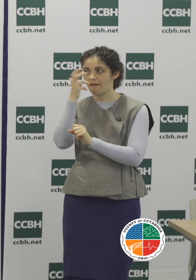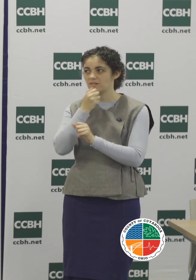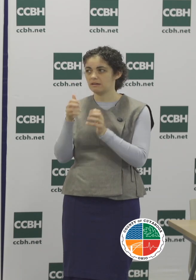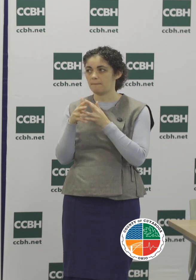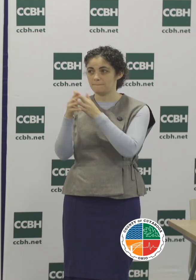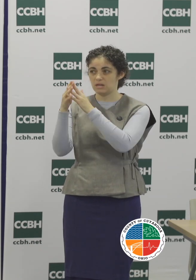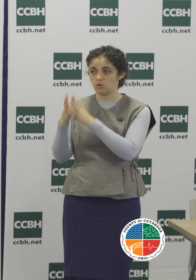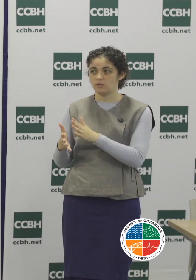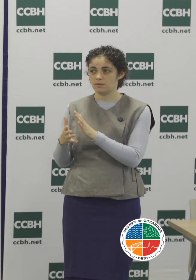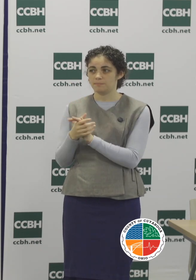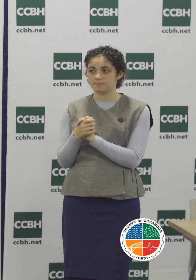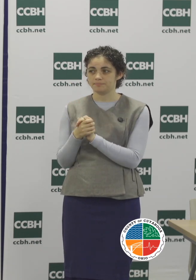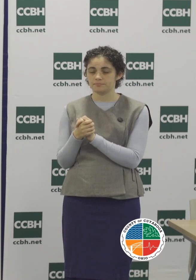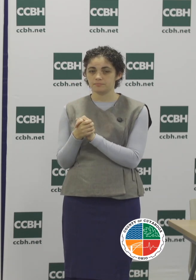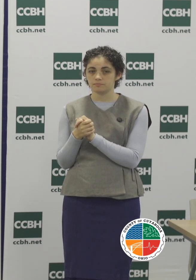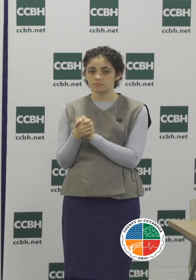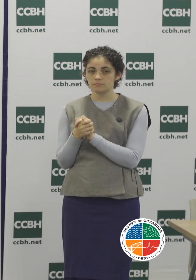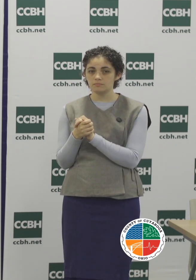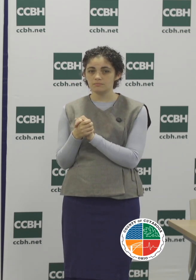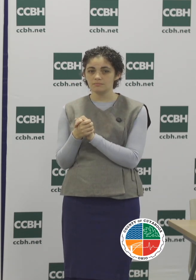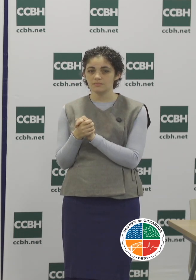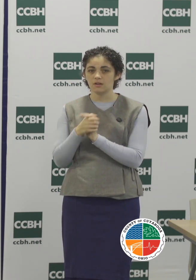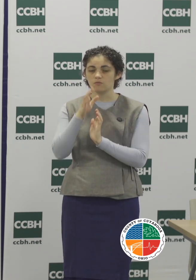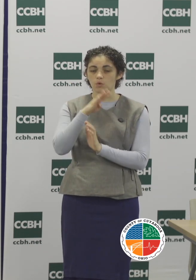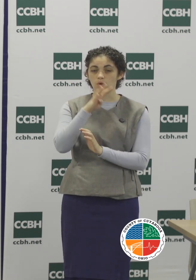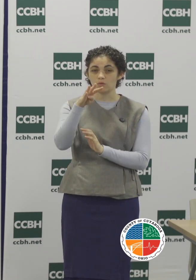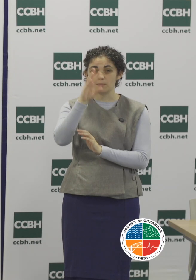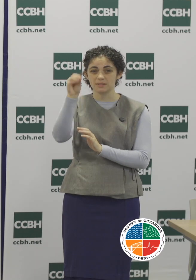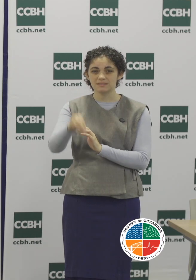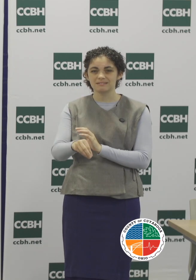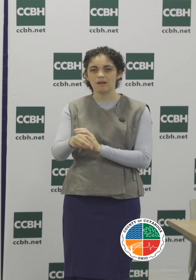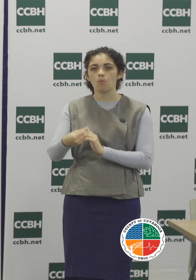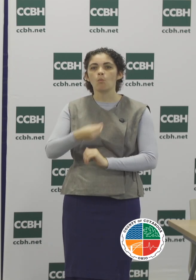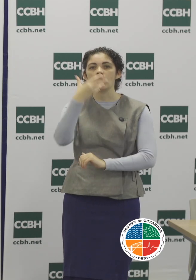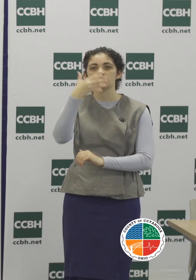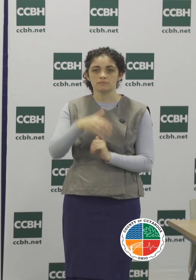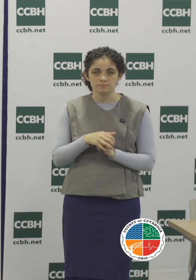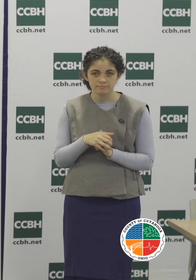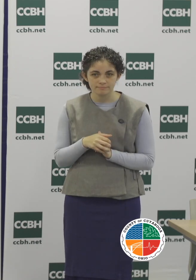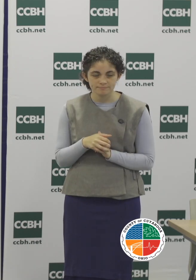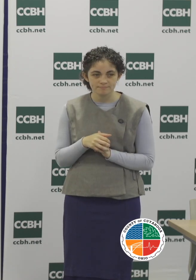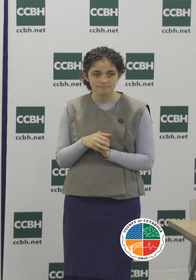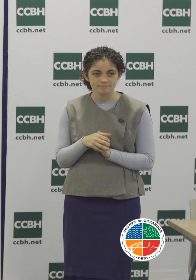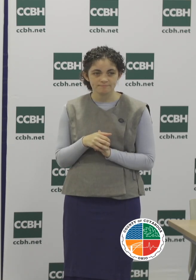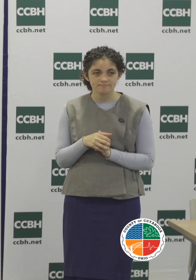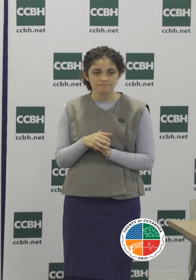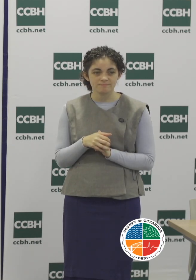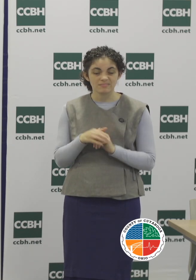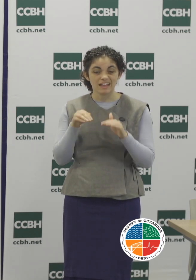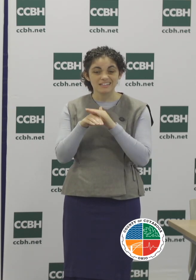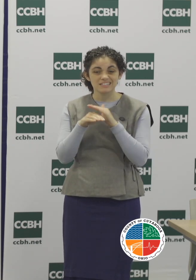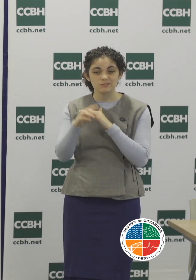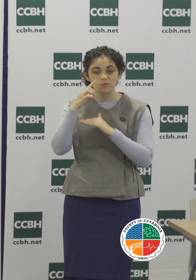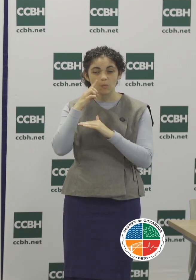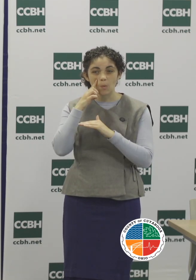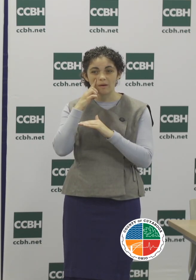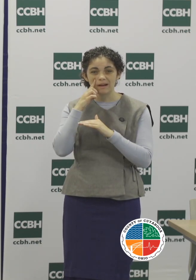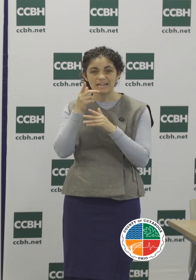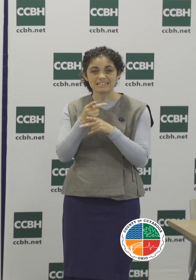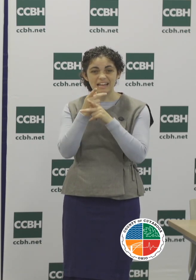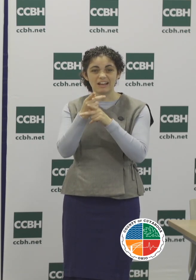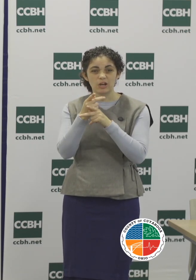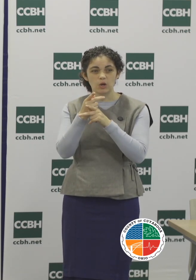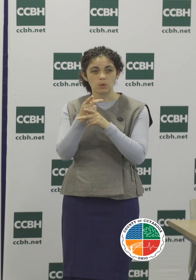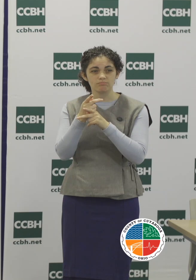American and 44% by those that are white. The access to care issue, delays